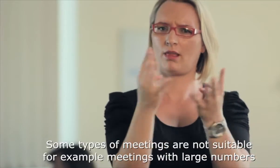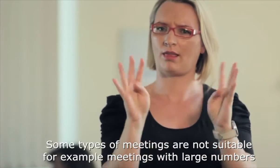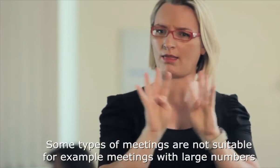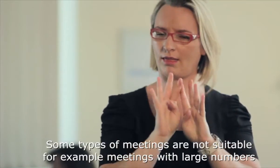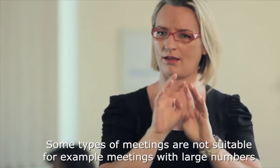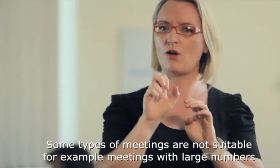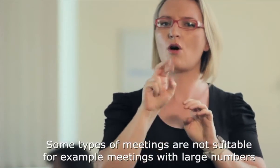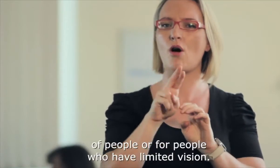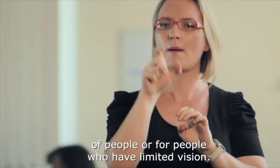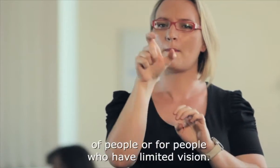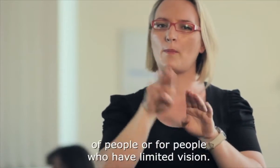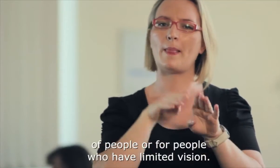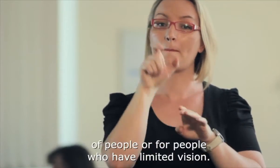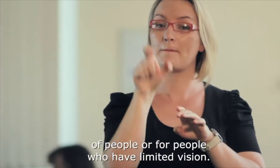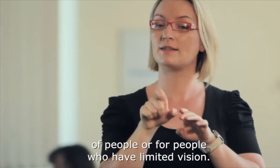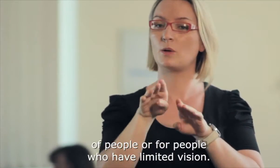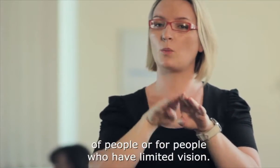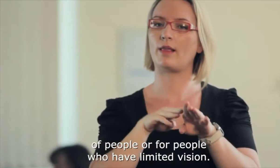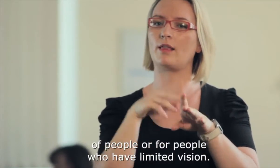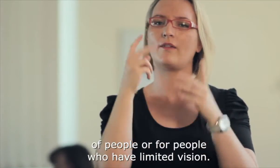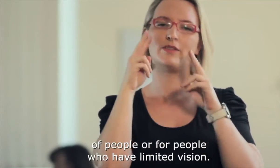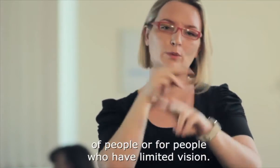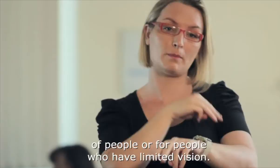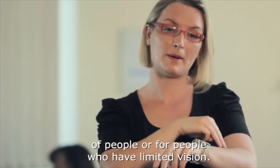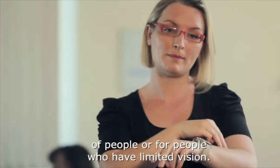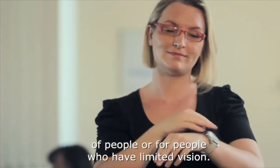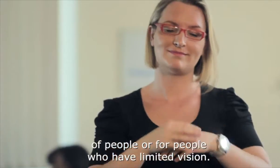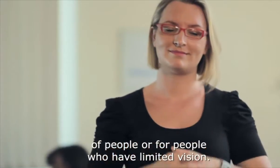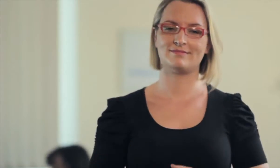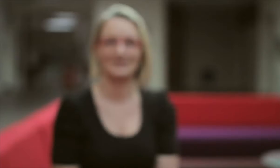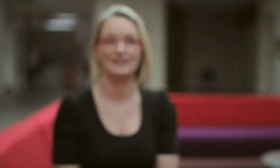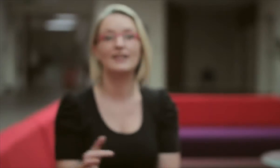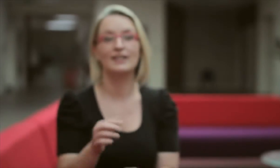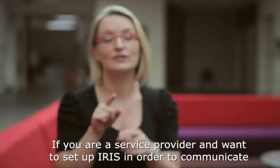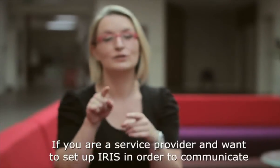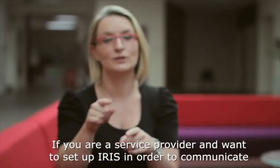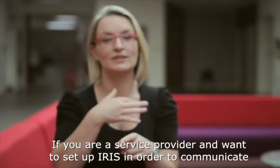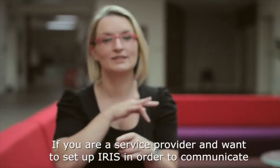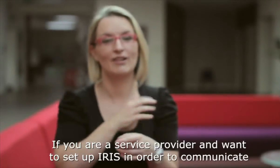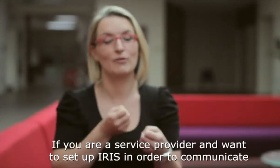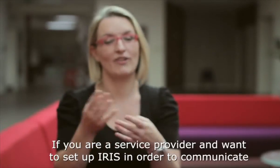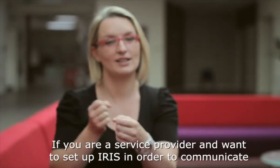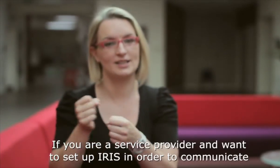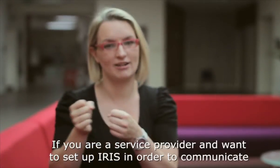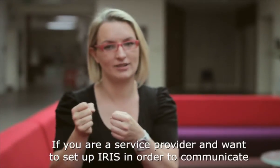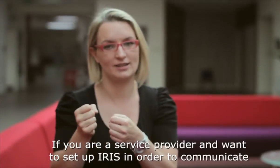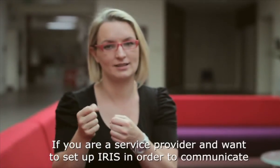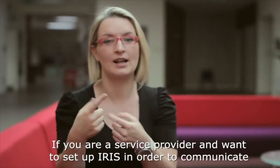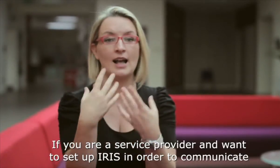example, meetings with a large number of people or for people who have limited vision. If you are a service provider and want to set up IRIS